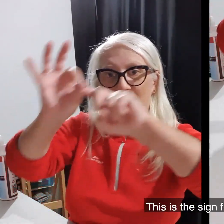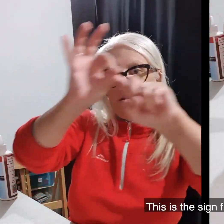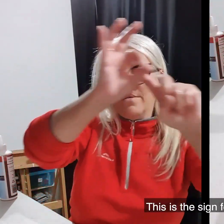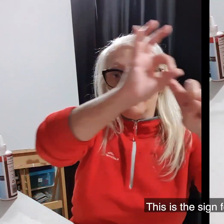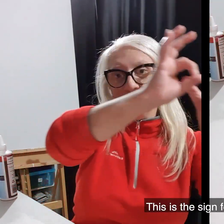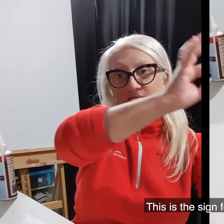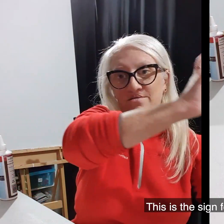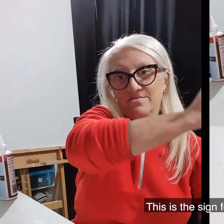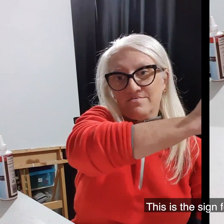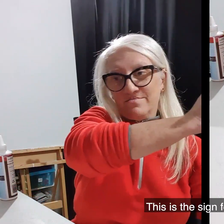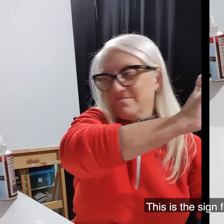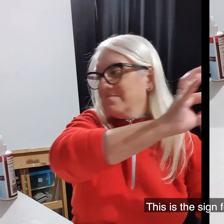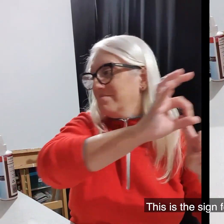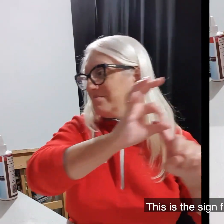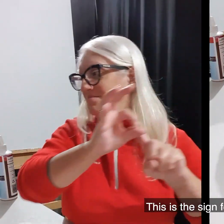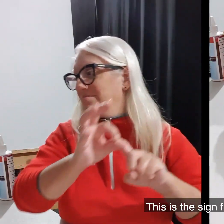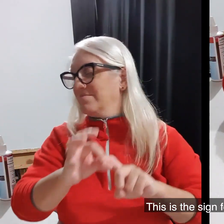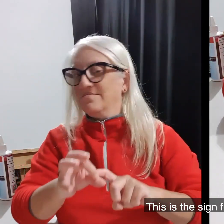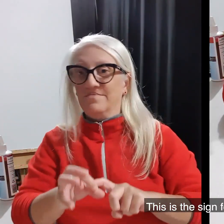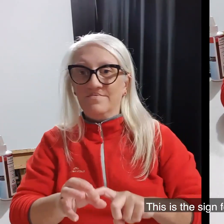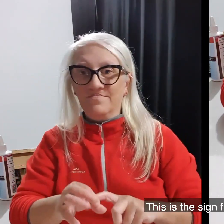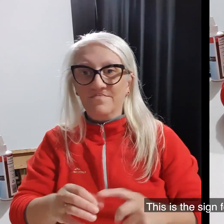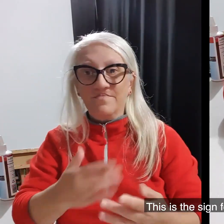This is the sign for queer.